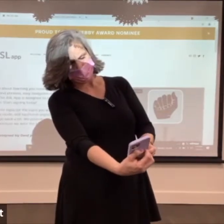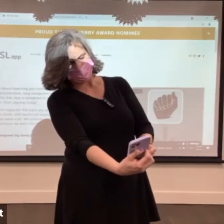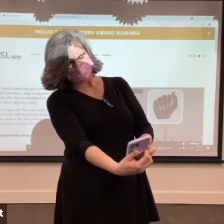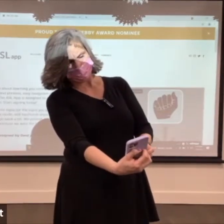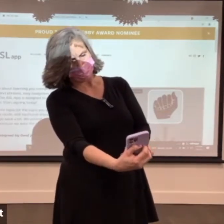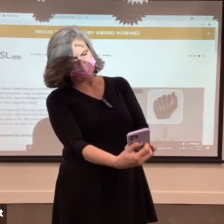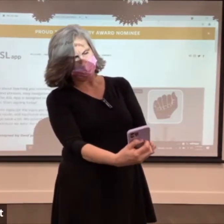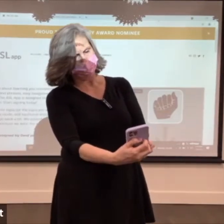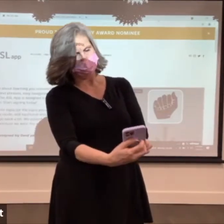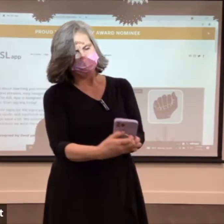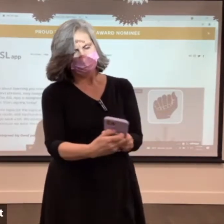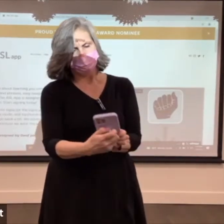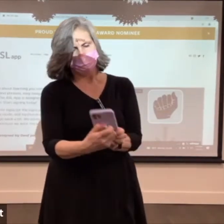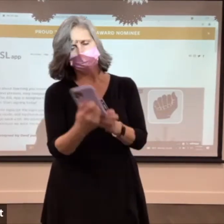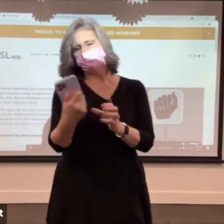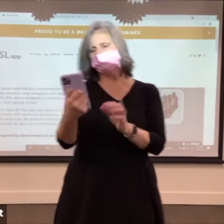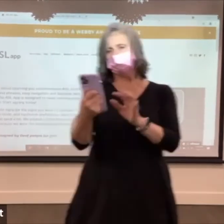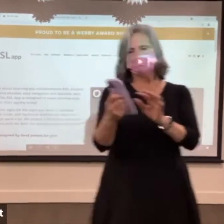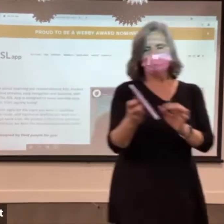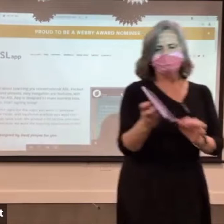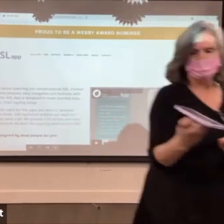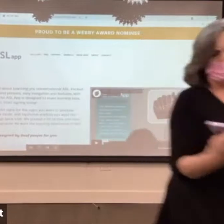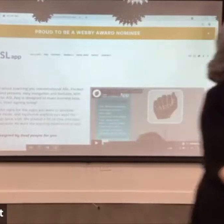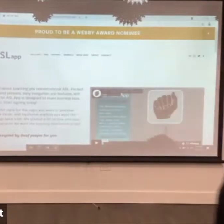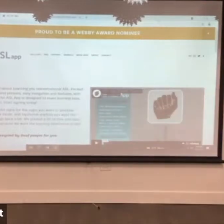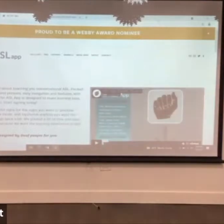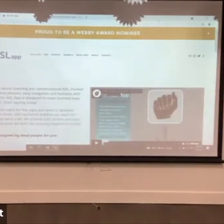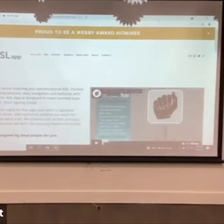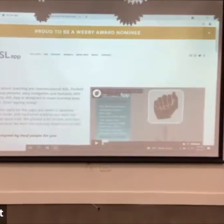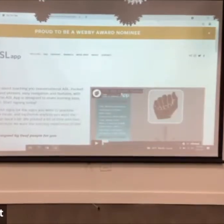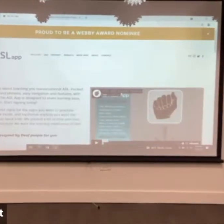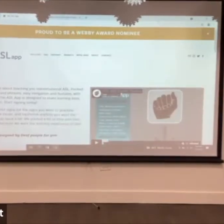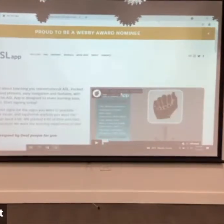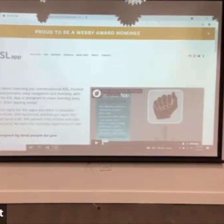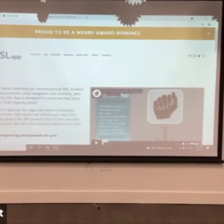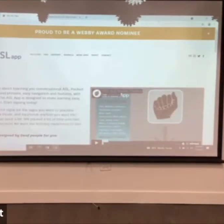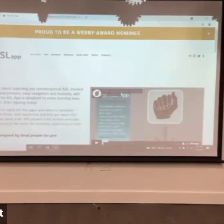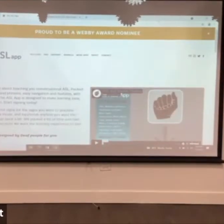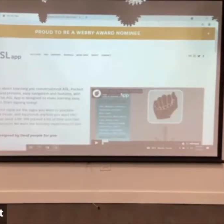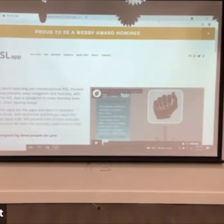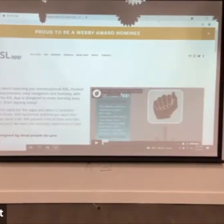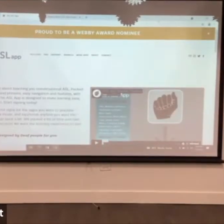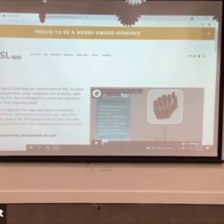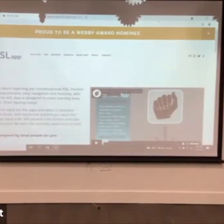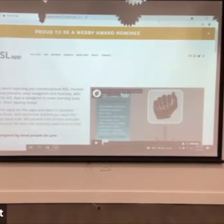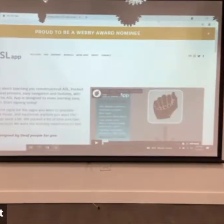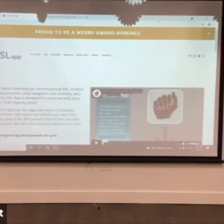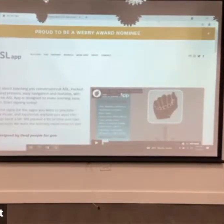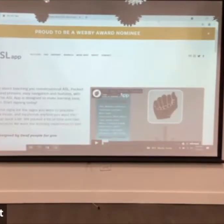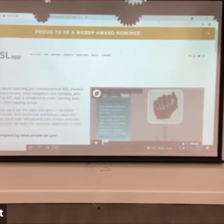now. I'll do that later. All right, so basically it is the ABC. Oh, it's not gonna let me load it,